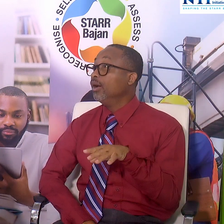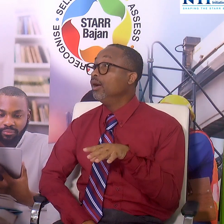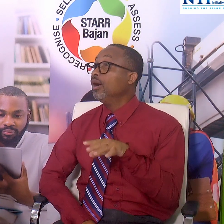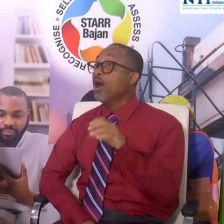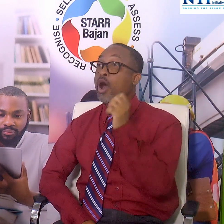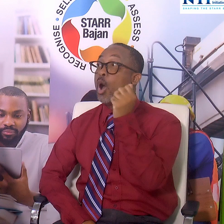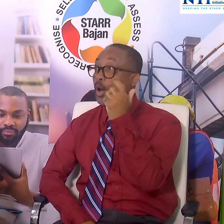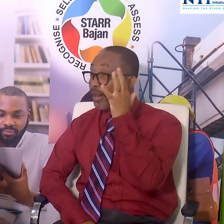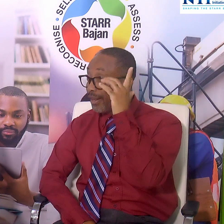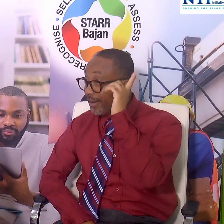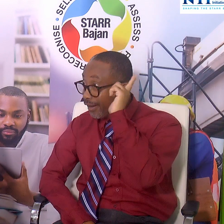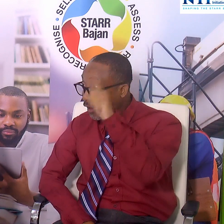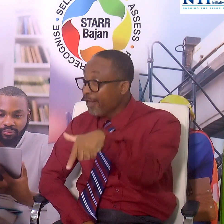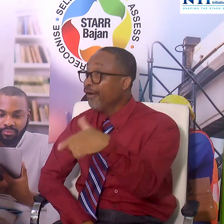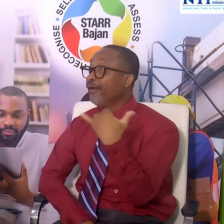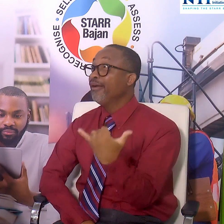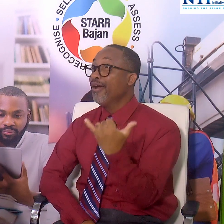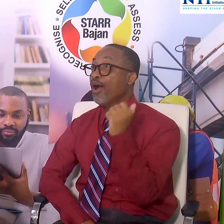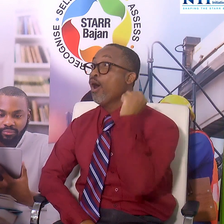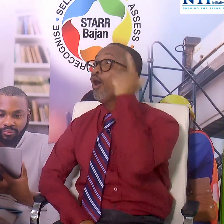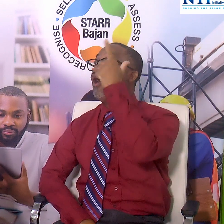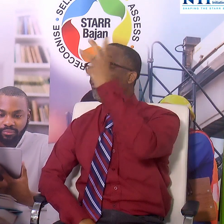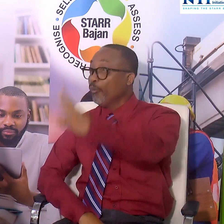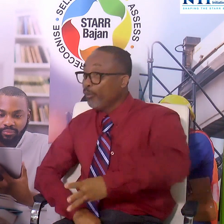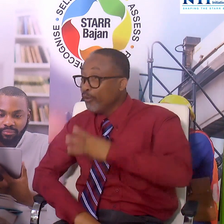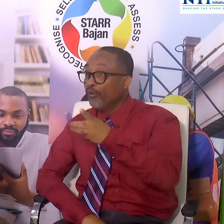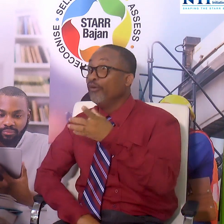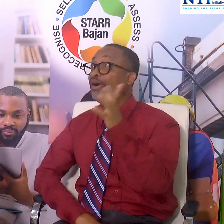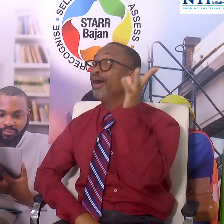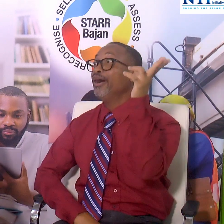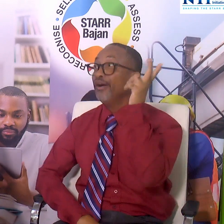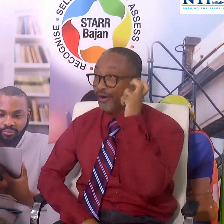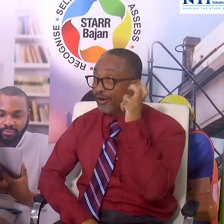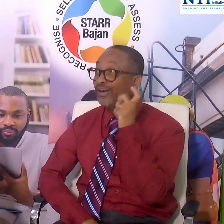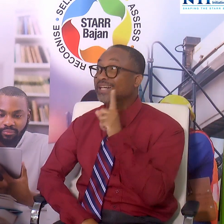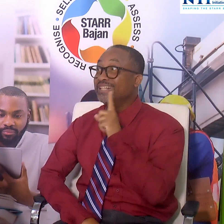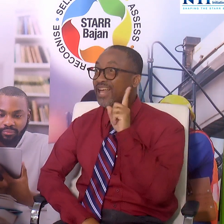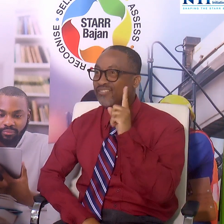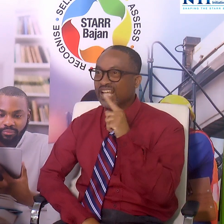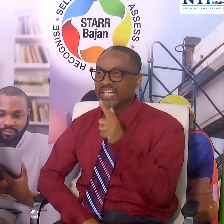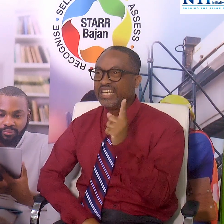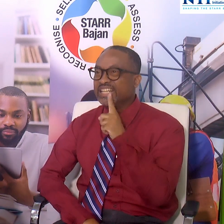those two words together, they don't work for us. And then people say, oh, I get it.